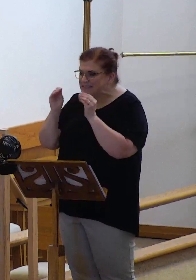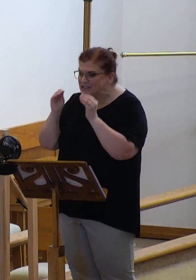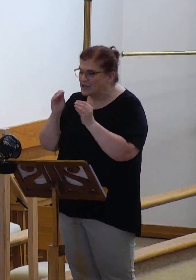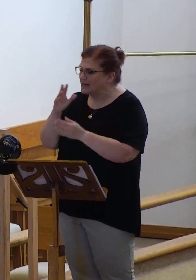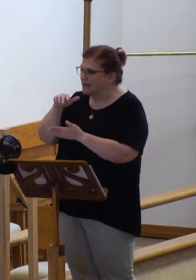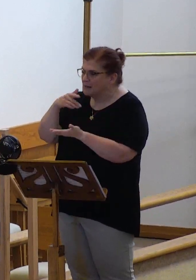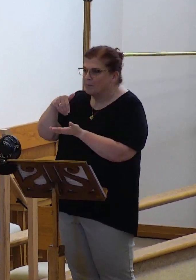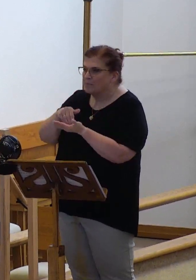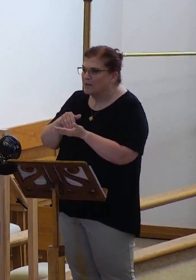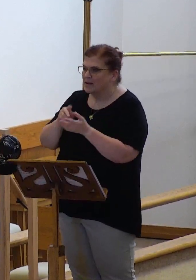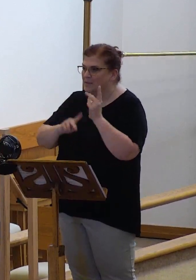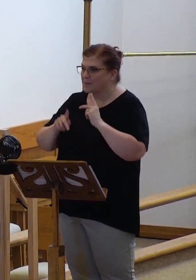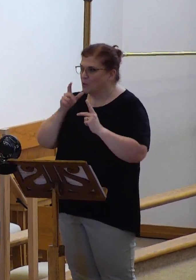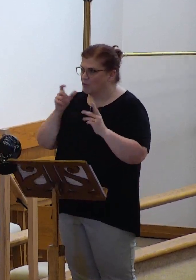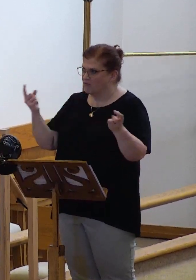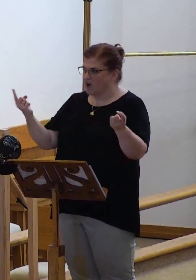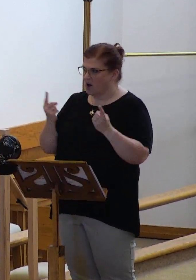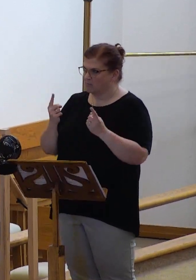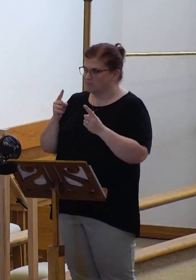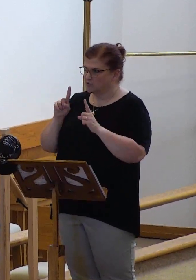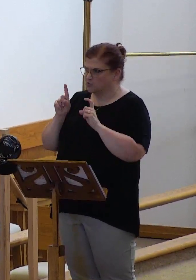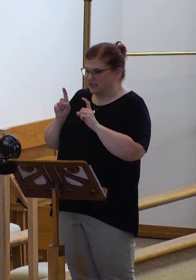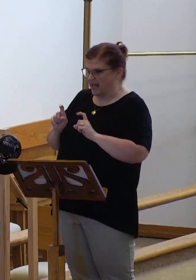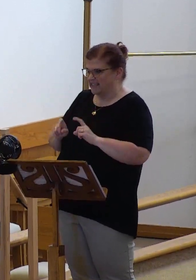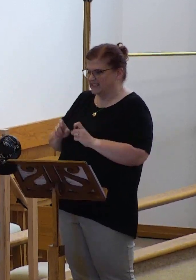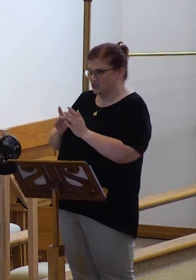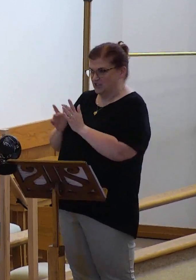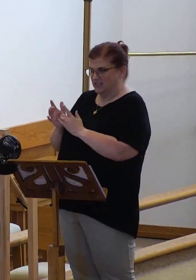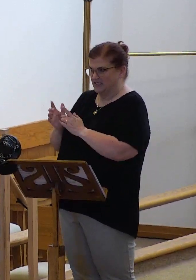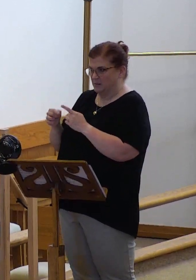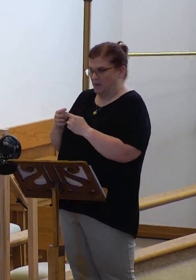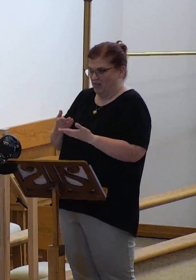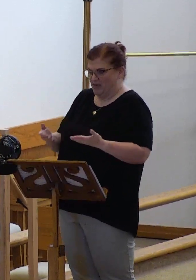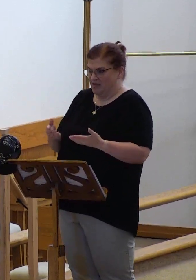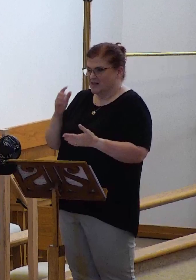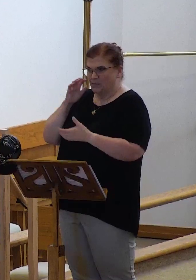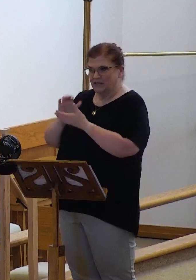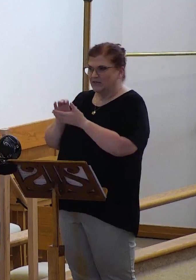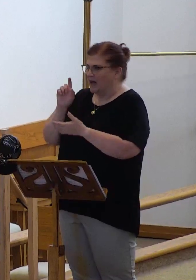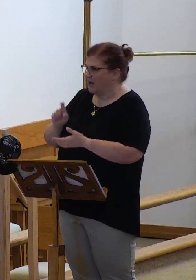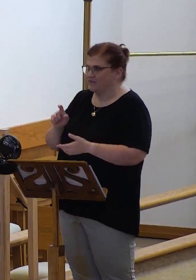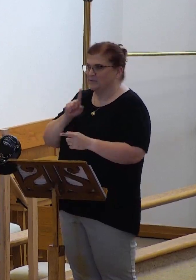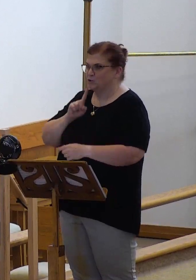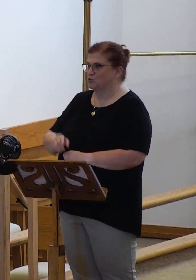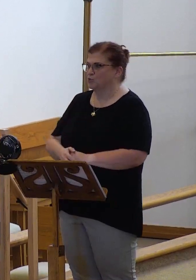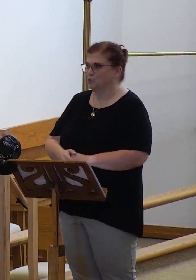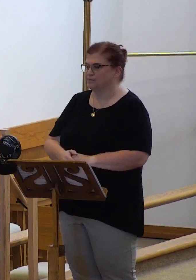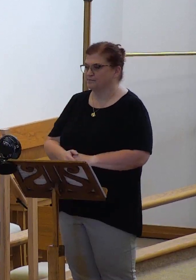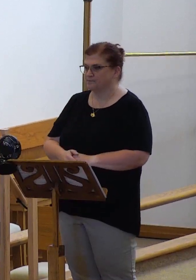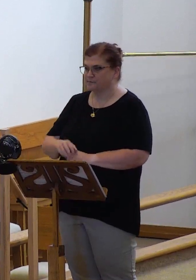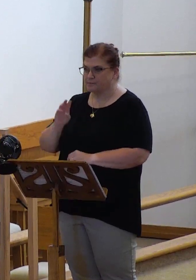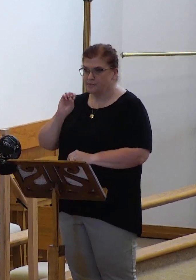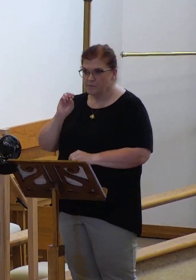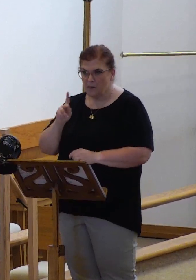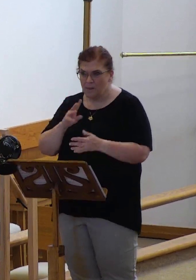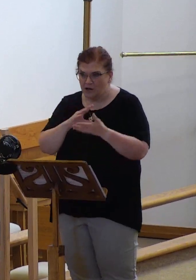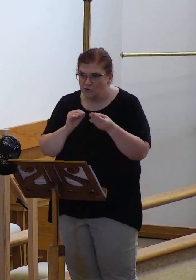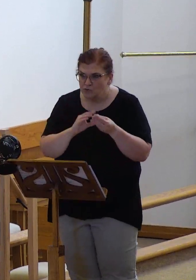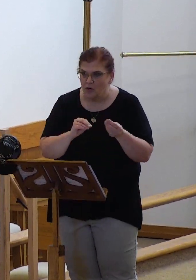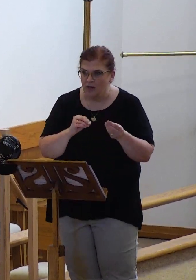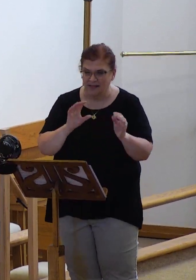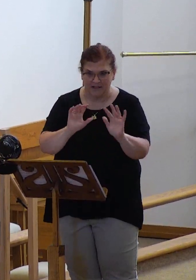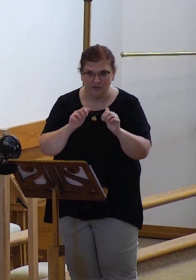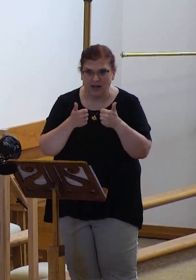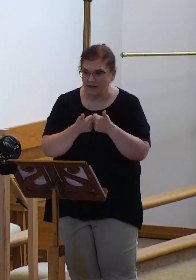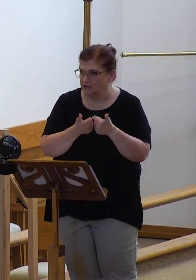of those who have come to test him about certain things that they believe have to be true. In Mark's account, the challenges,